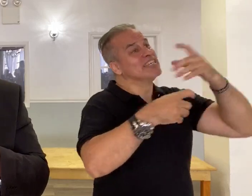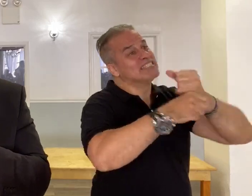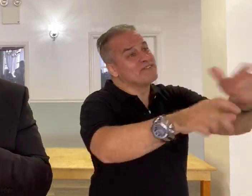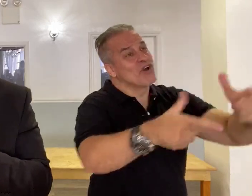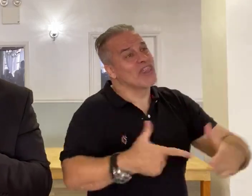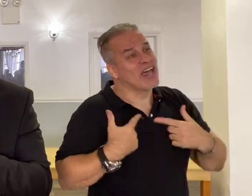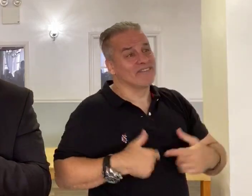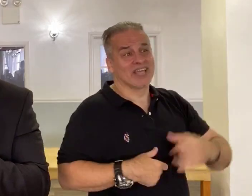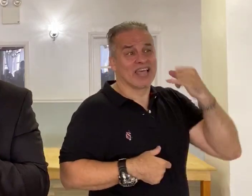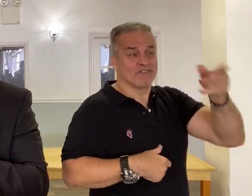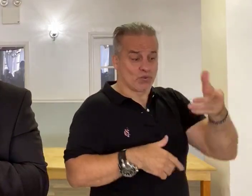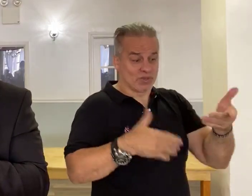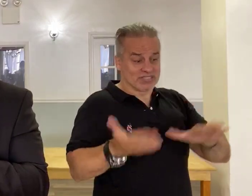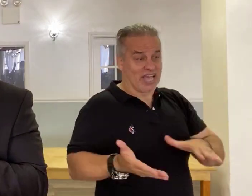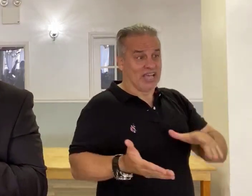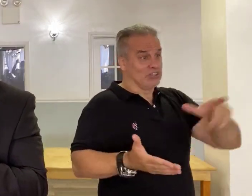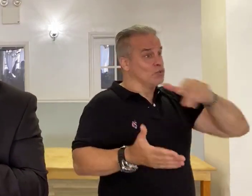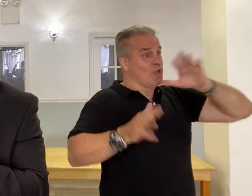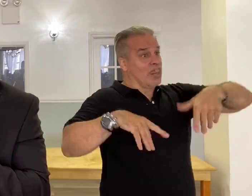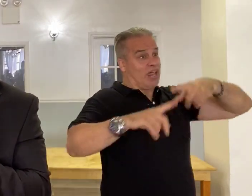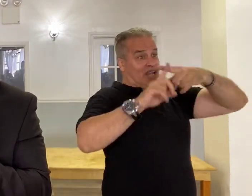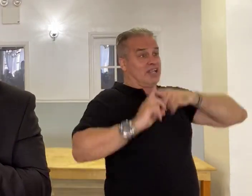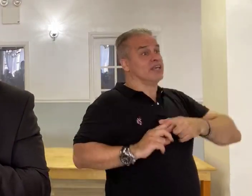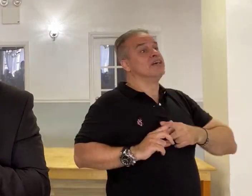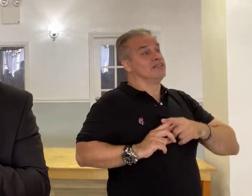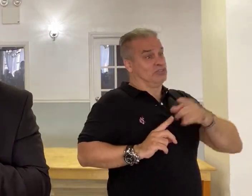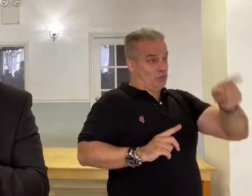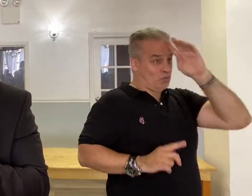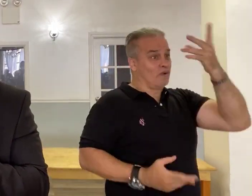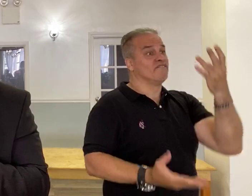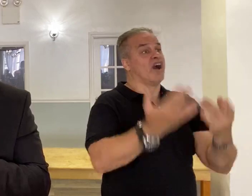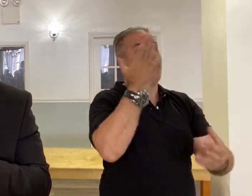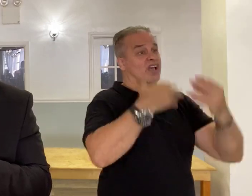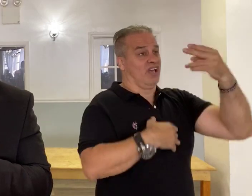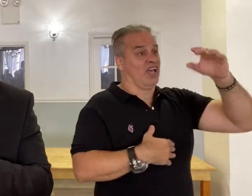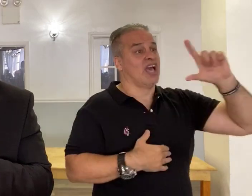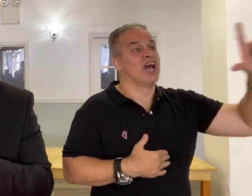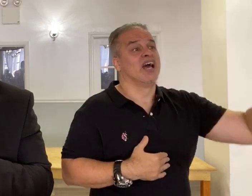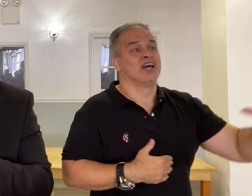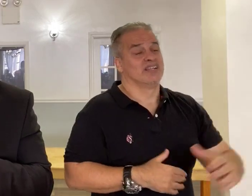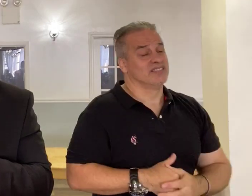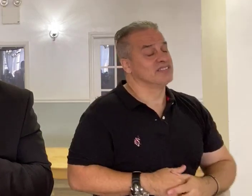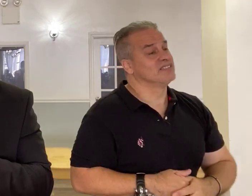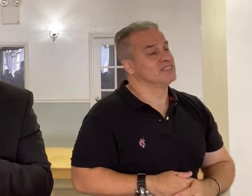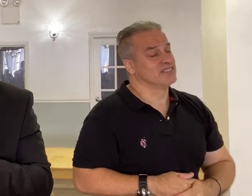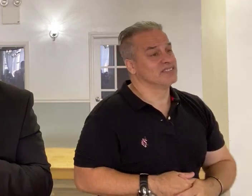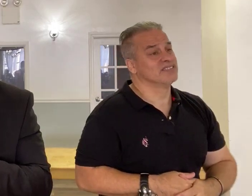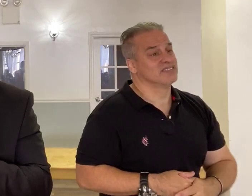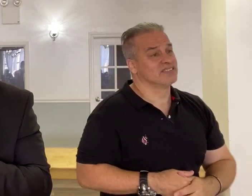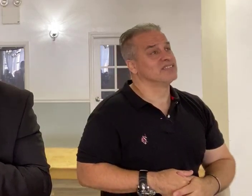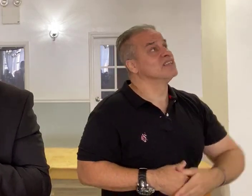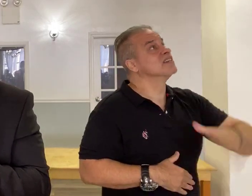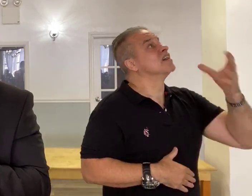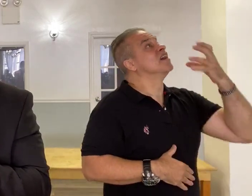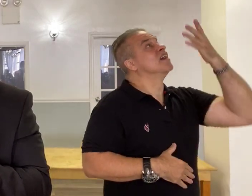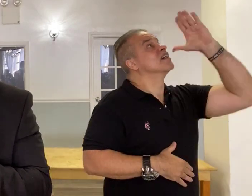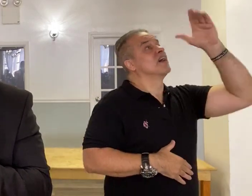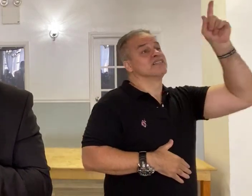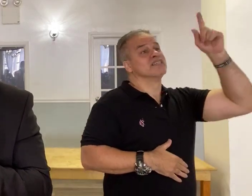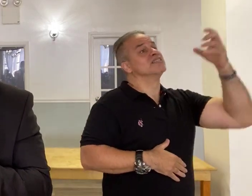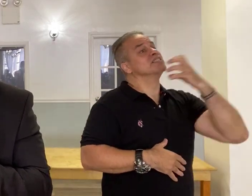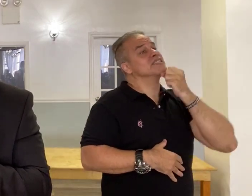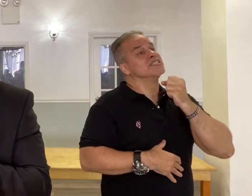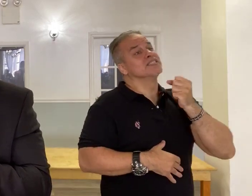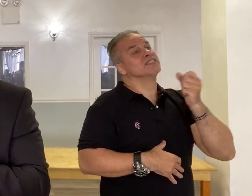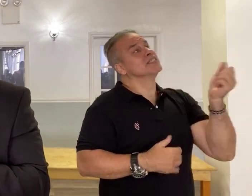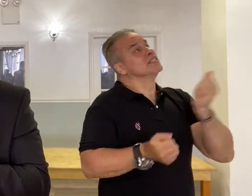This message is because we care for you, because God cares for you. That's why this message is here. The Lord knows better than